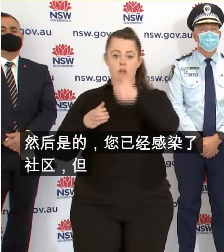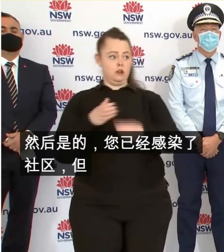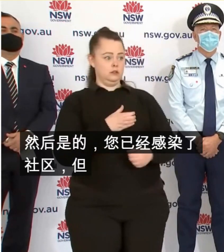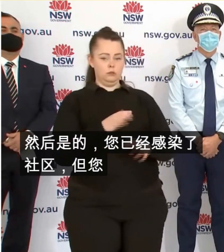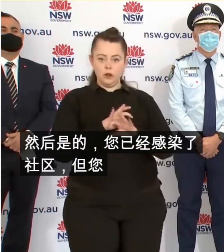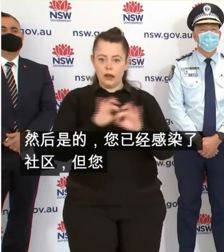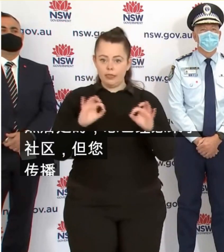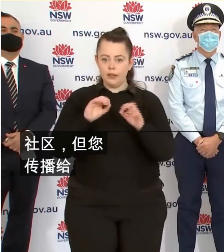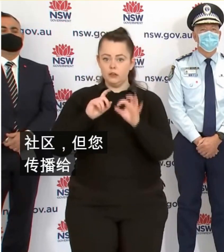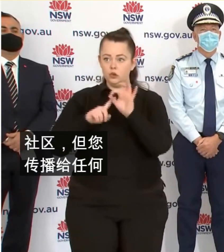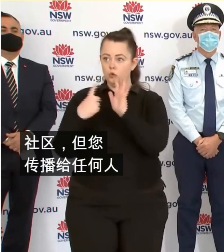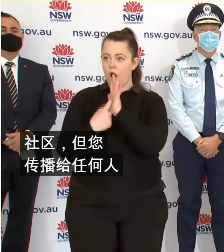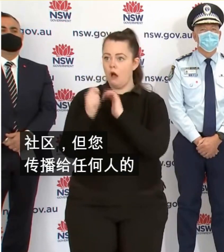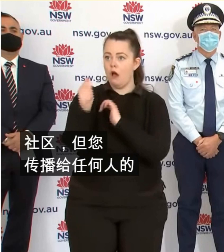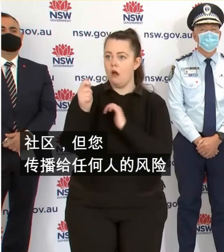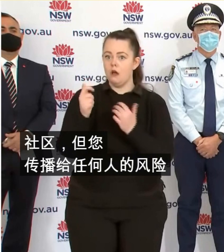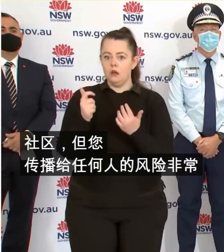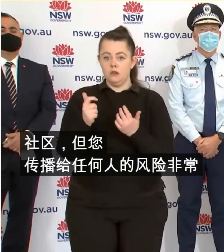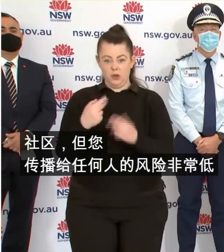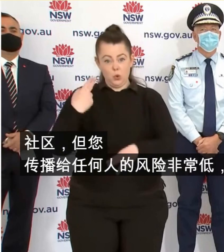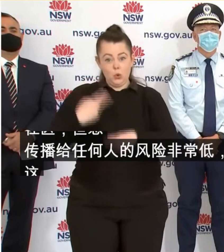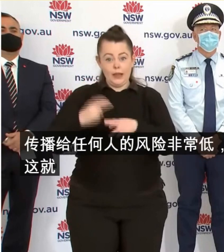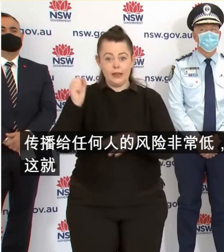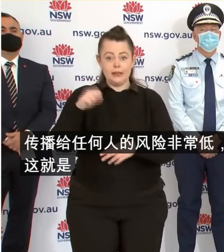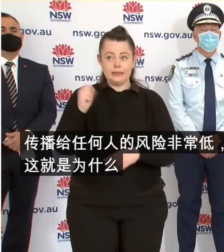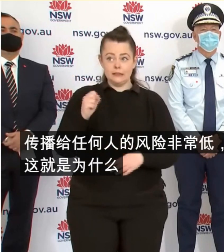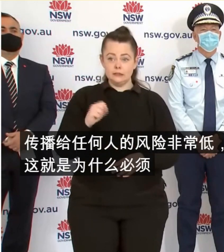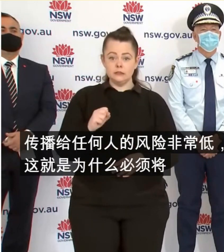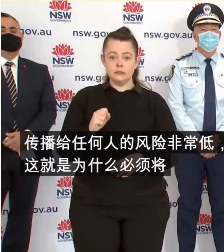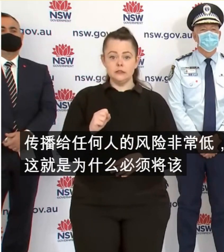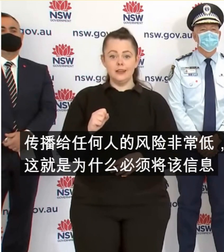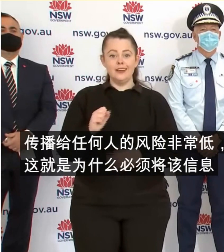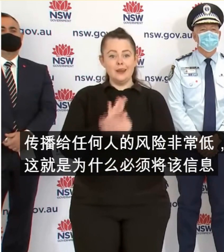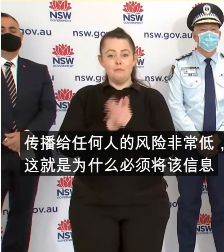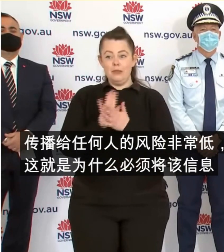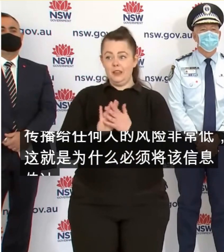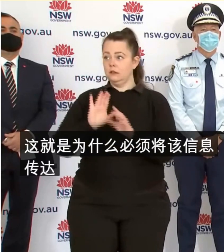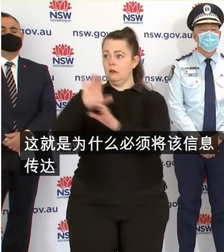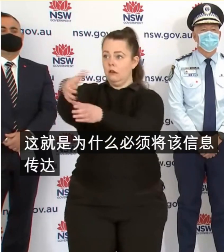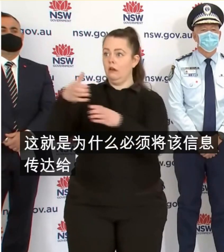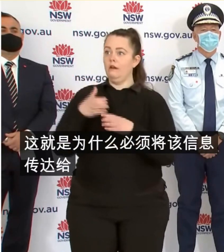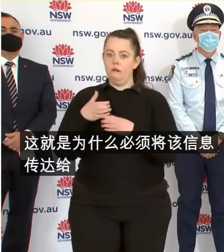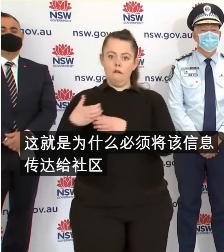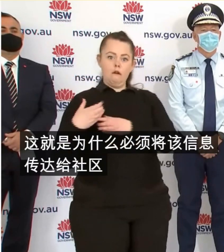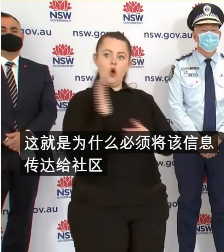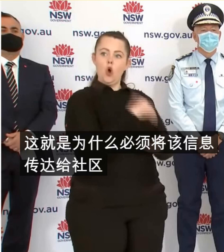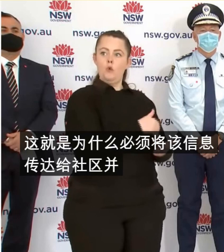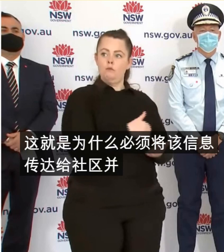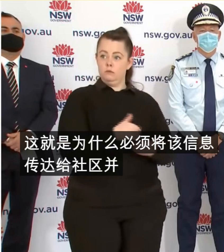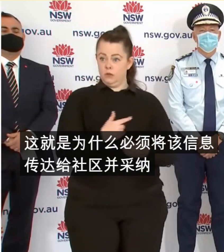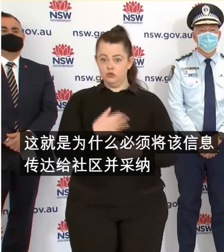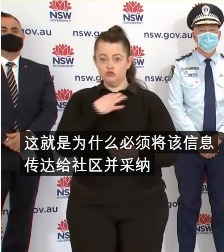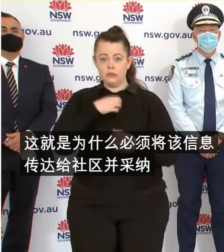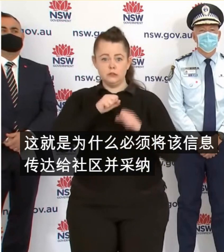community, but your risk of having transmitted to anyone is very low. And that's why that message has to be conveyed to